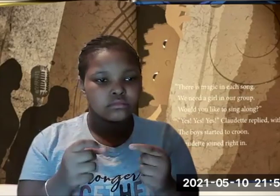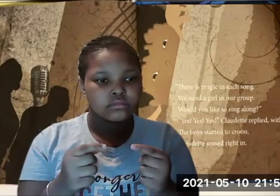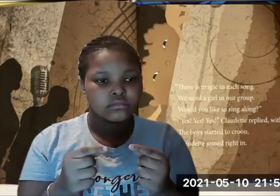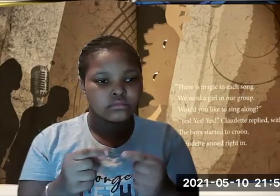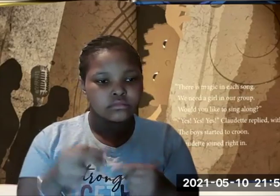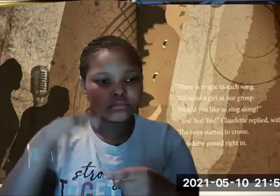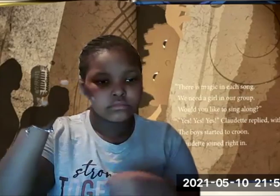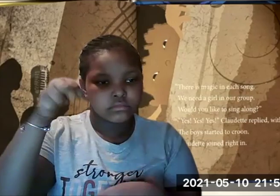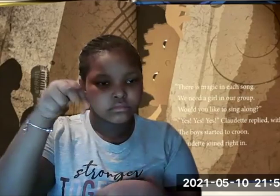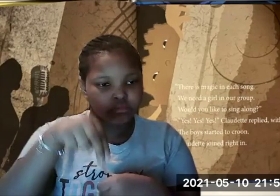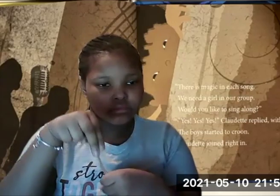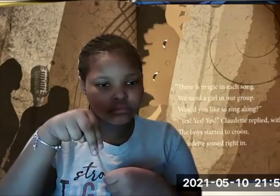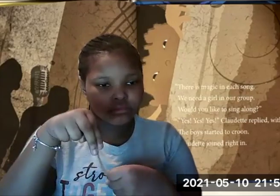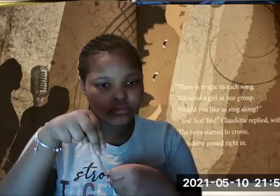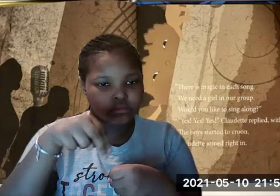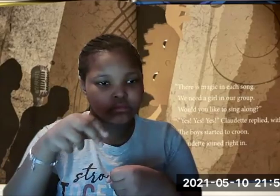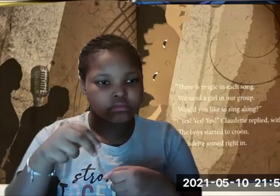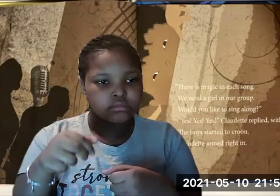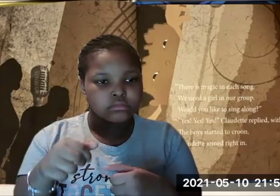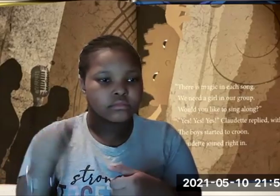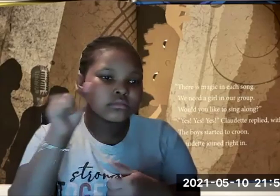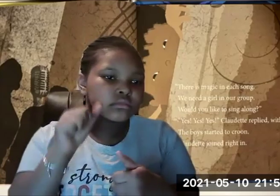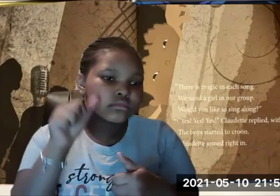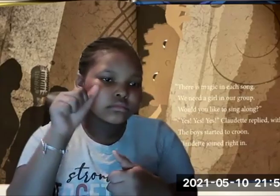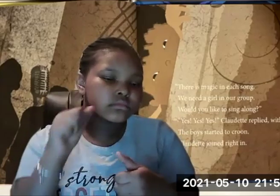with a grin. The boys sang a croon. Claudette joined in.